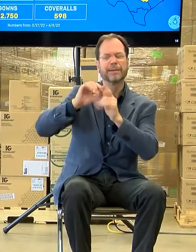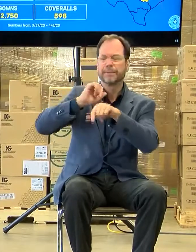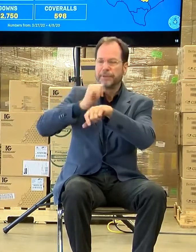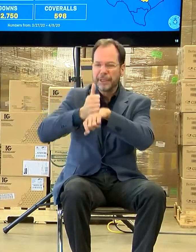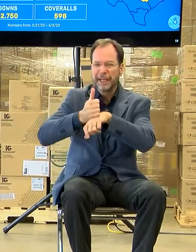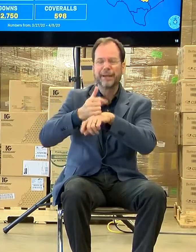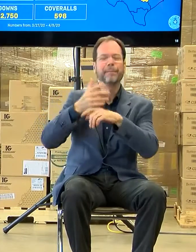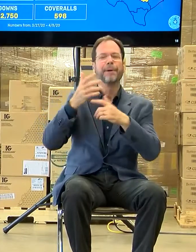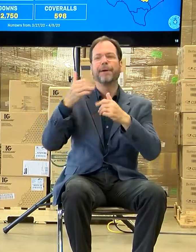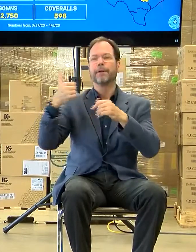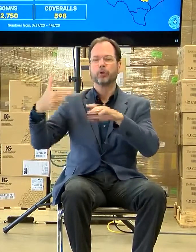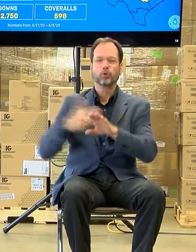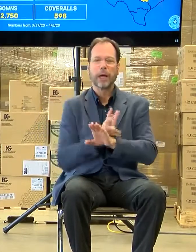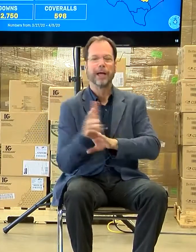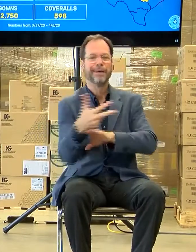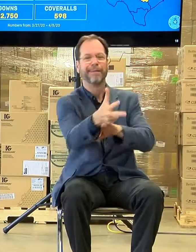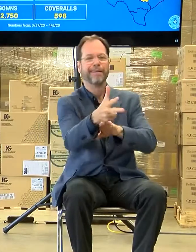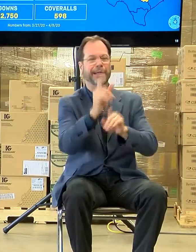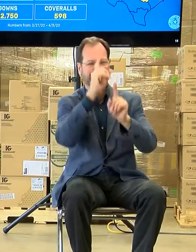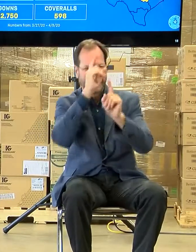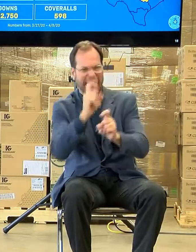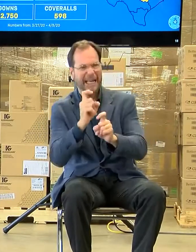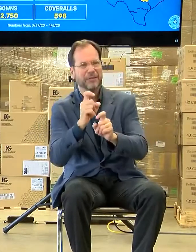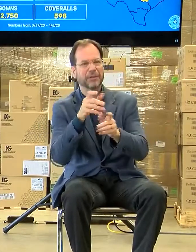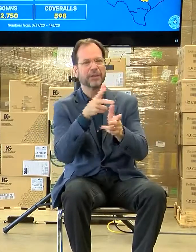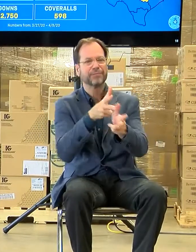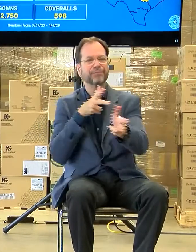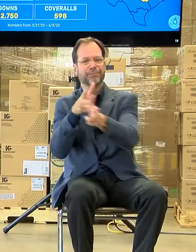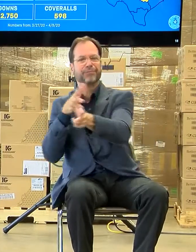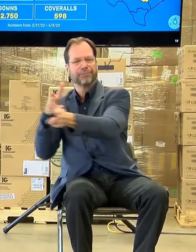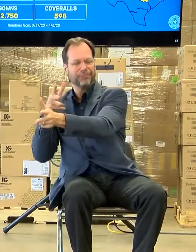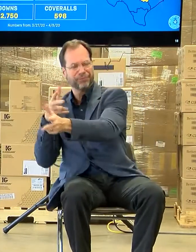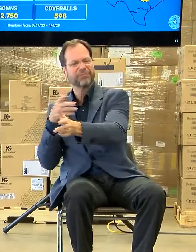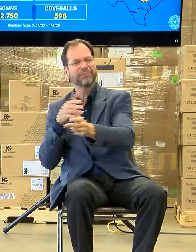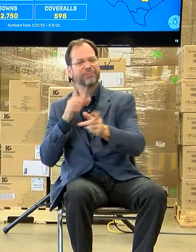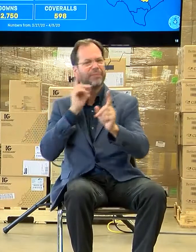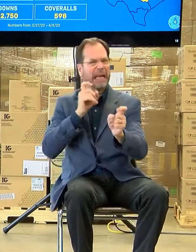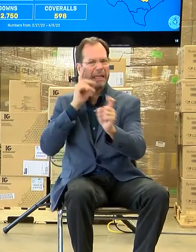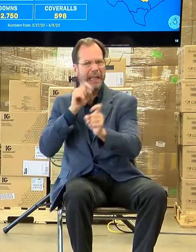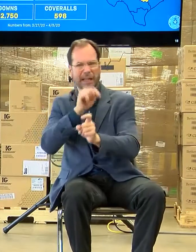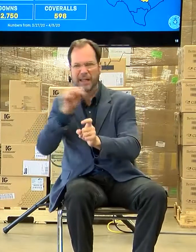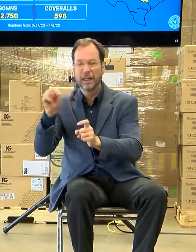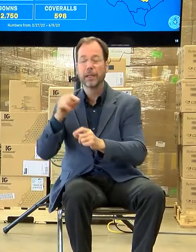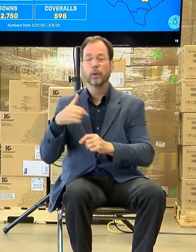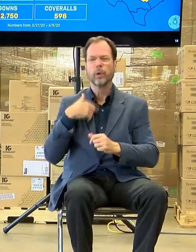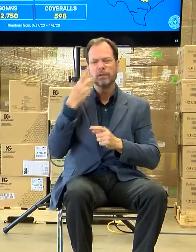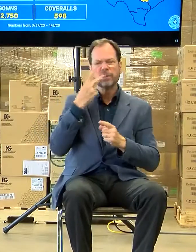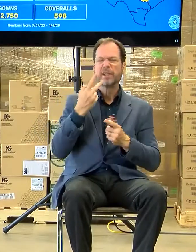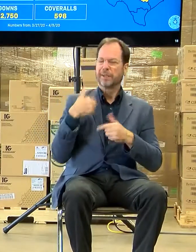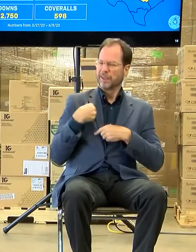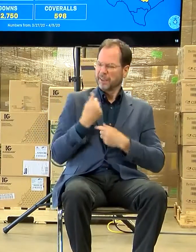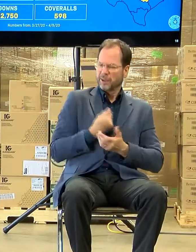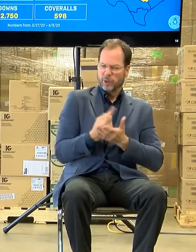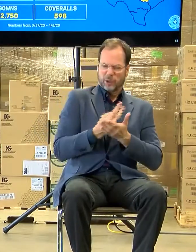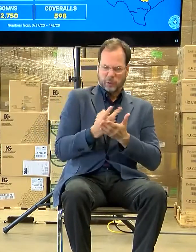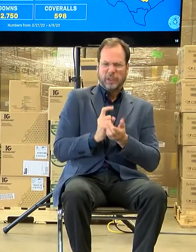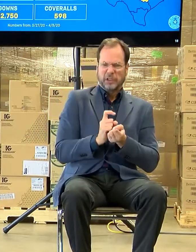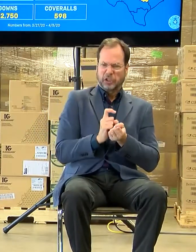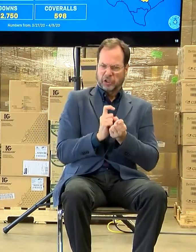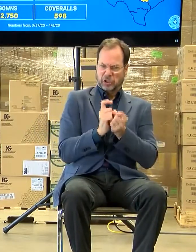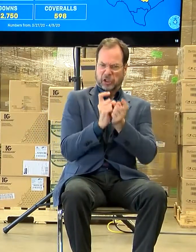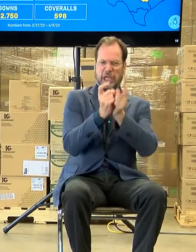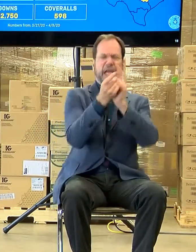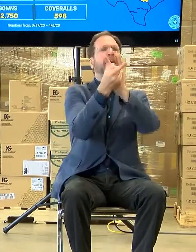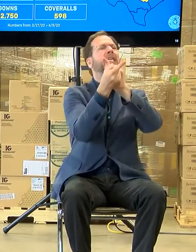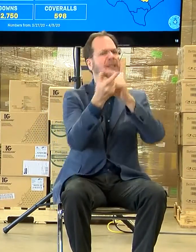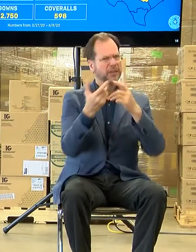the drive-through testing lanes. As we have seen the process evolve over the past few weeks,